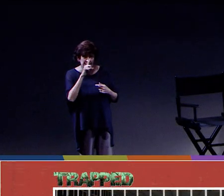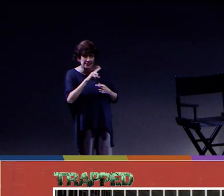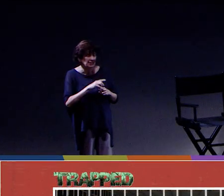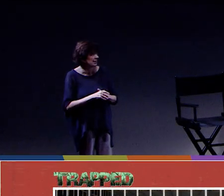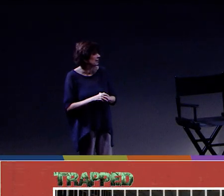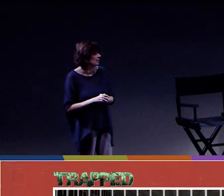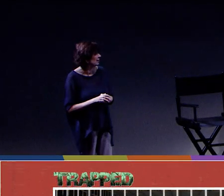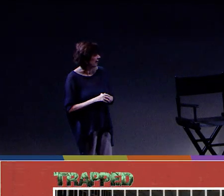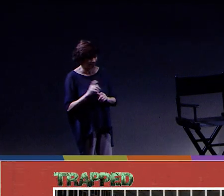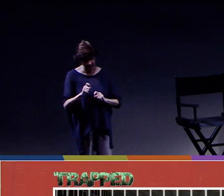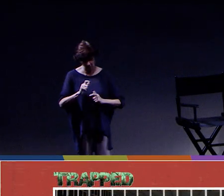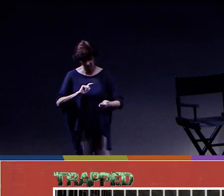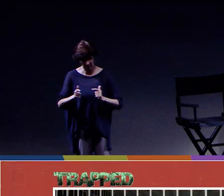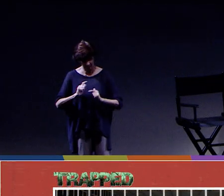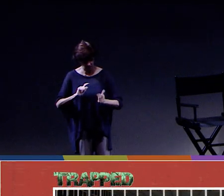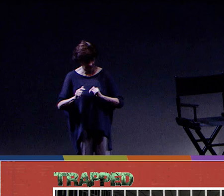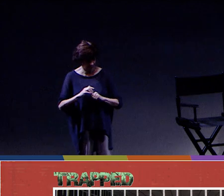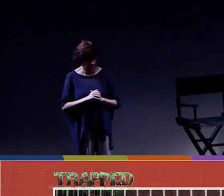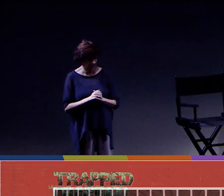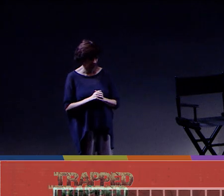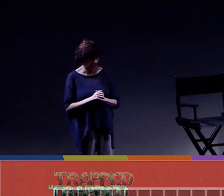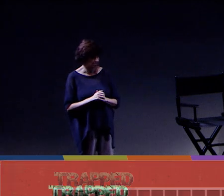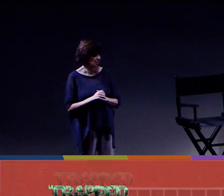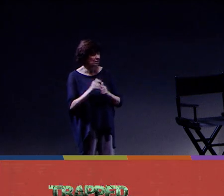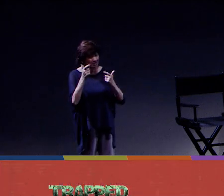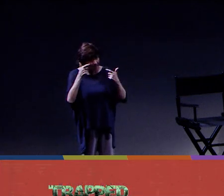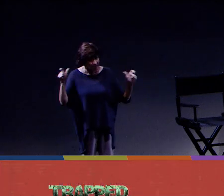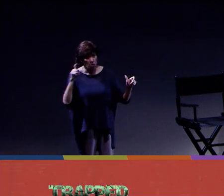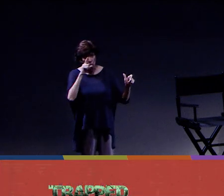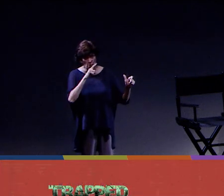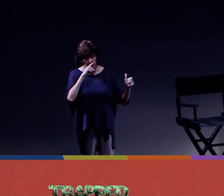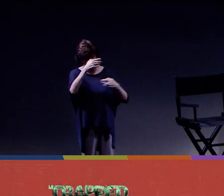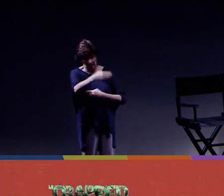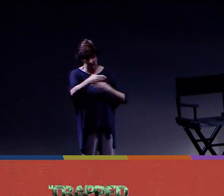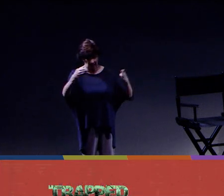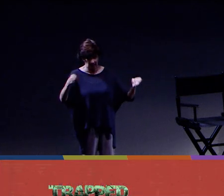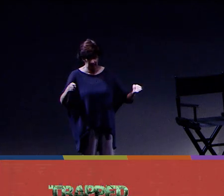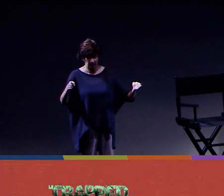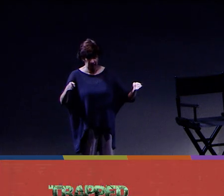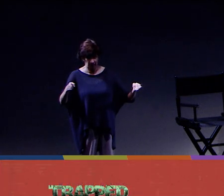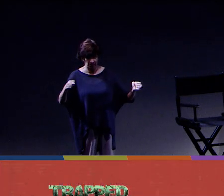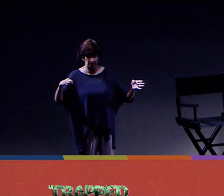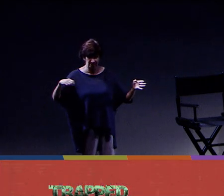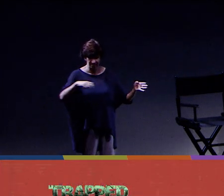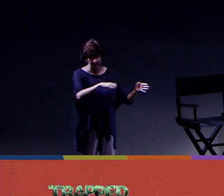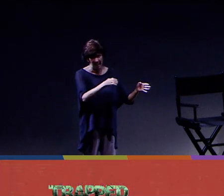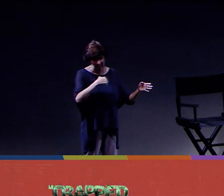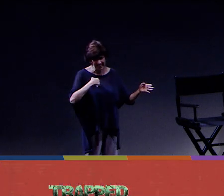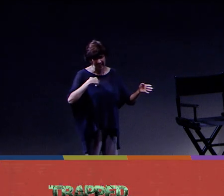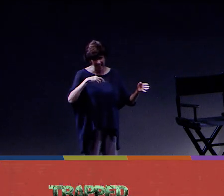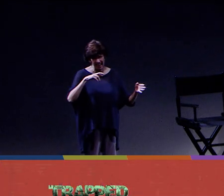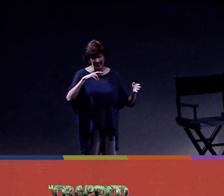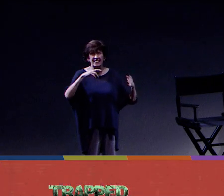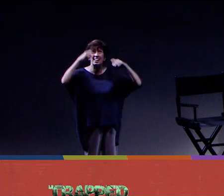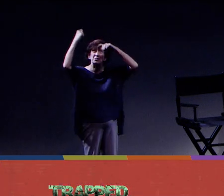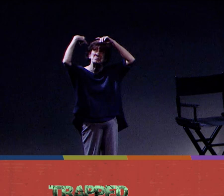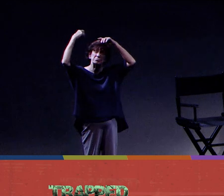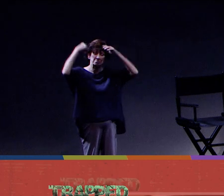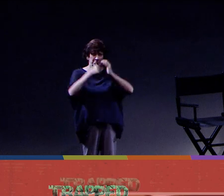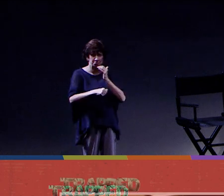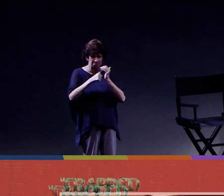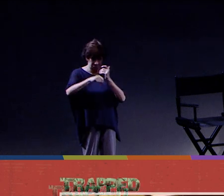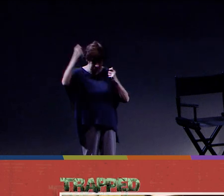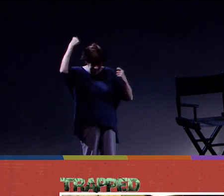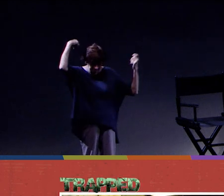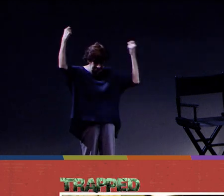which they had to interact with, and a giant full-size rat cage that rained rat droppings down on their heads. And